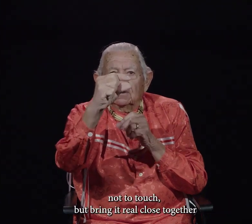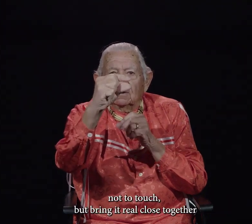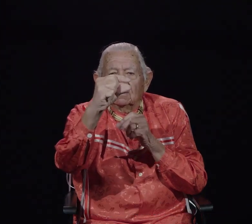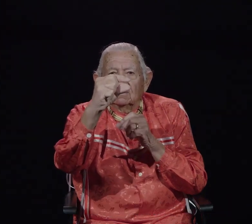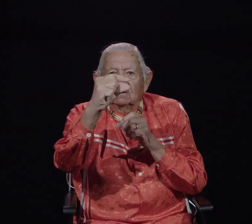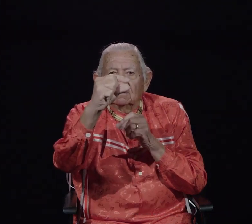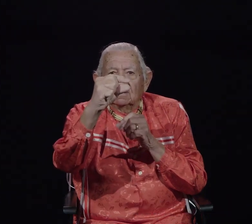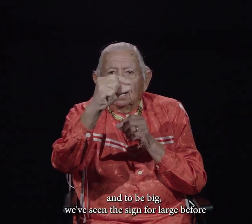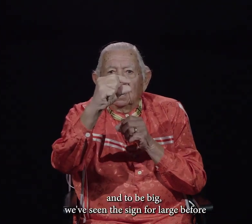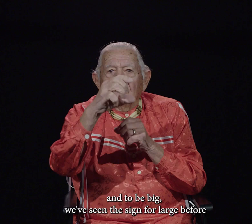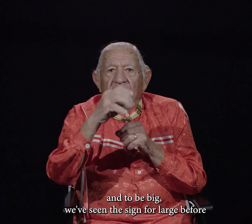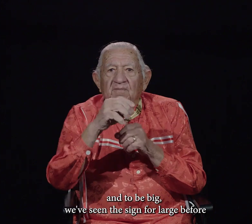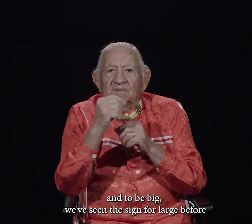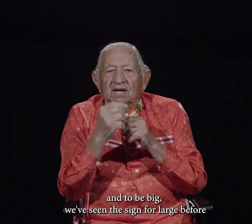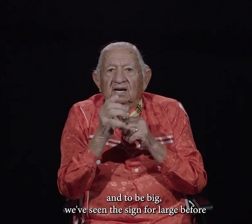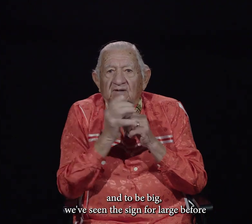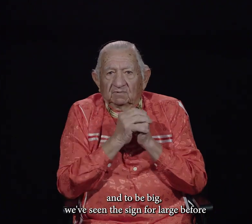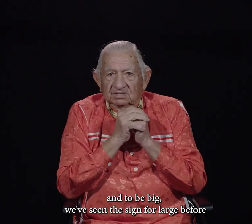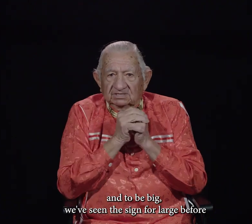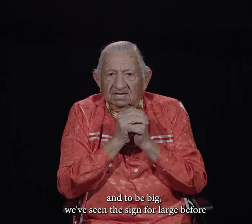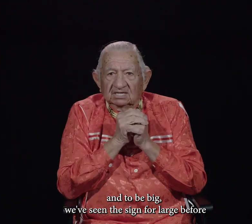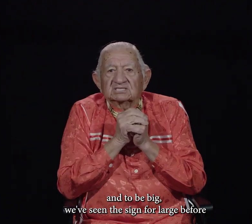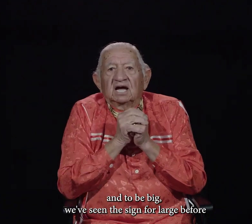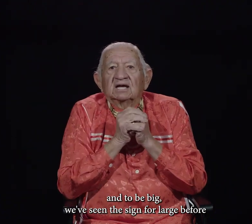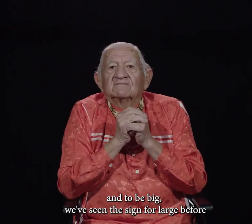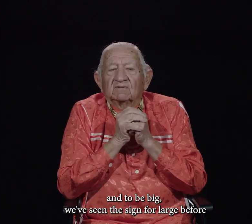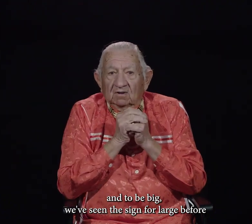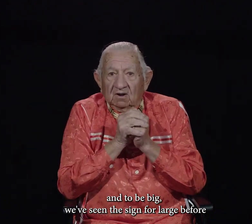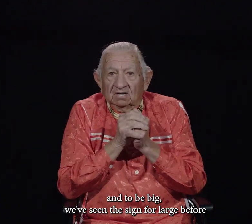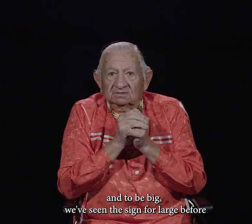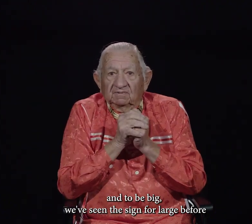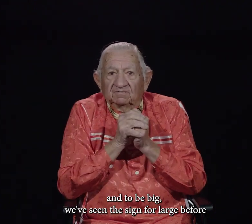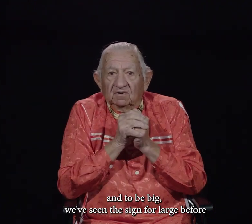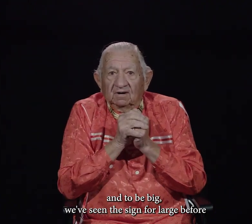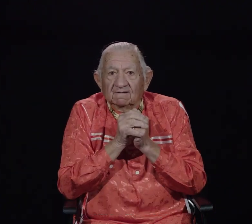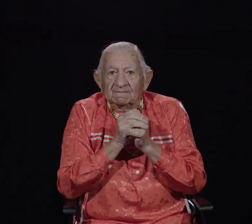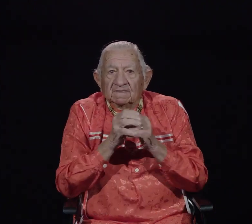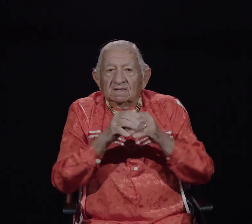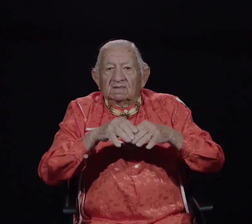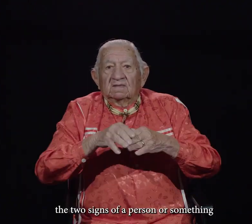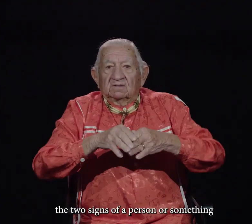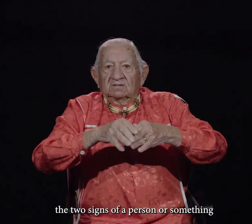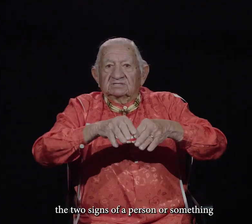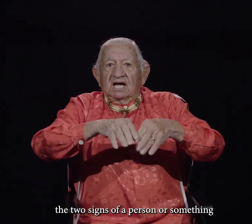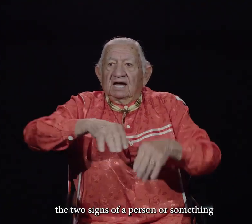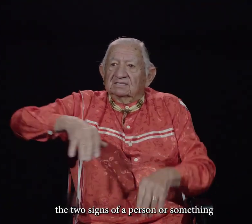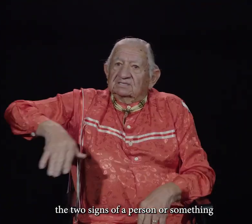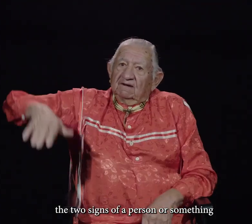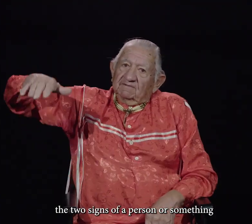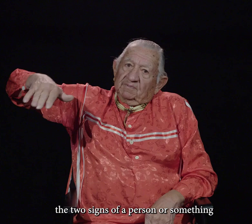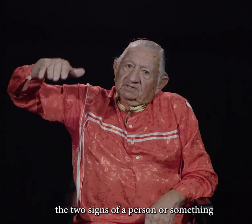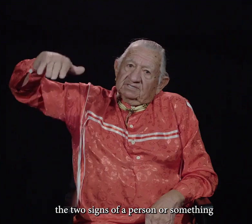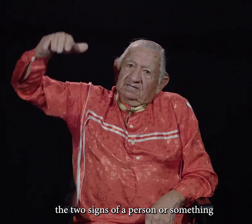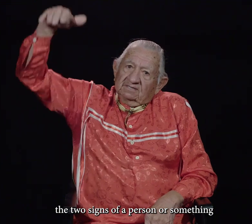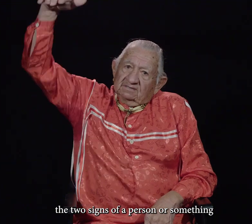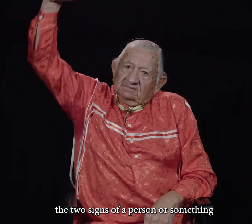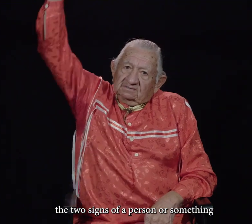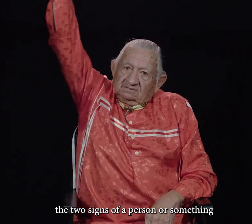together. And to be big, we've seen the sign for large before, the two signs of a person,